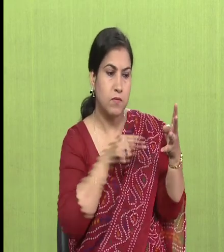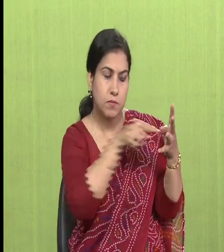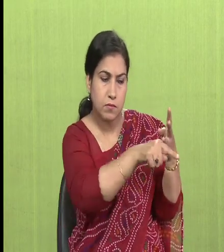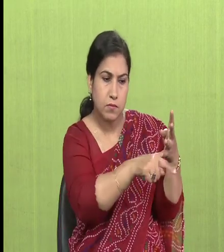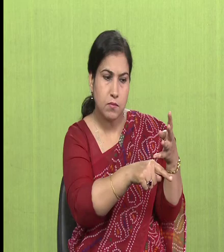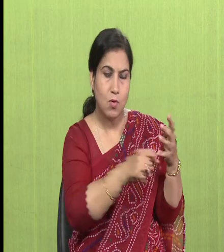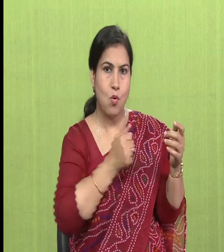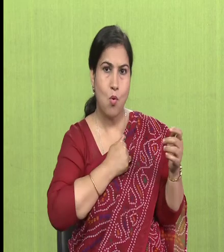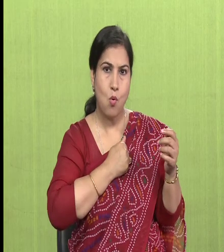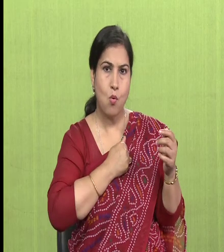our society.